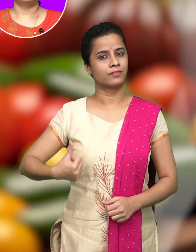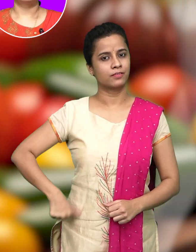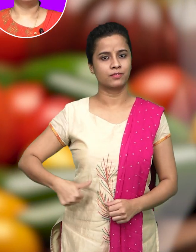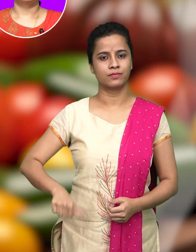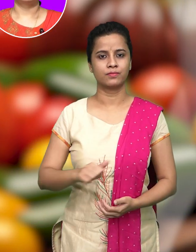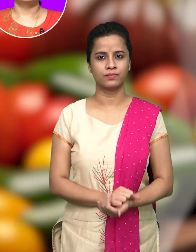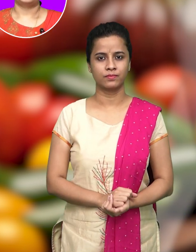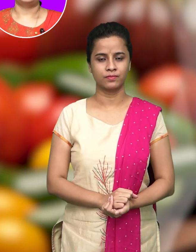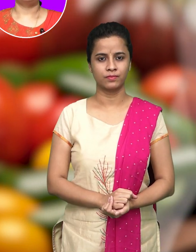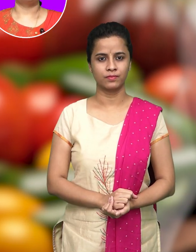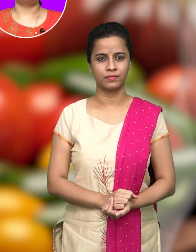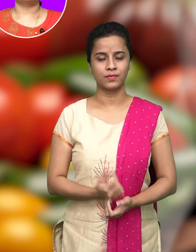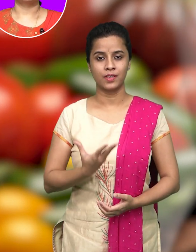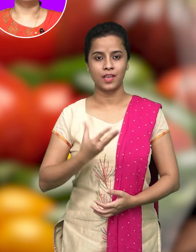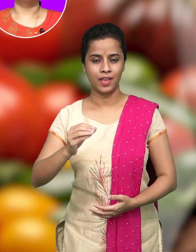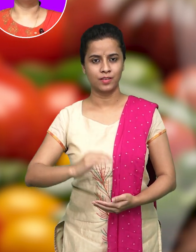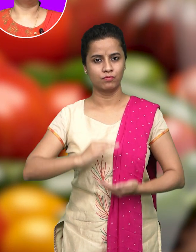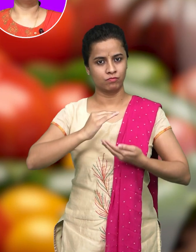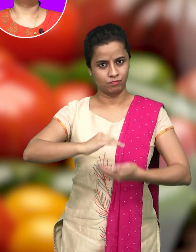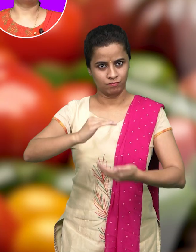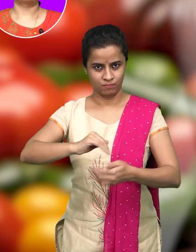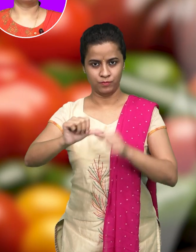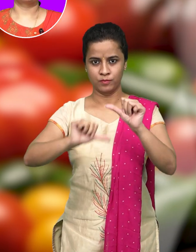excretion, and reproduction.